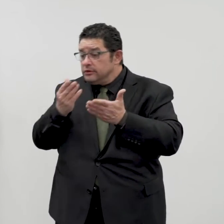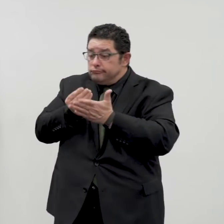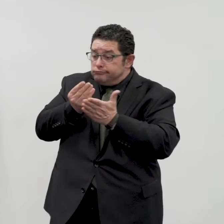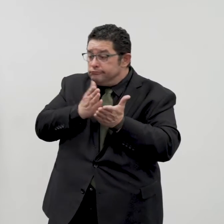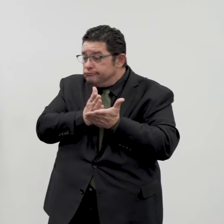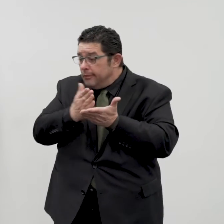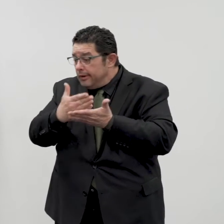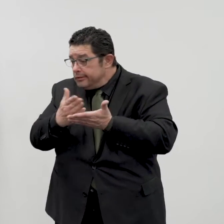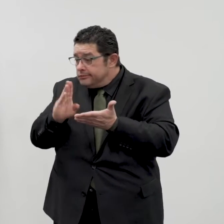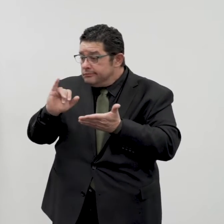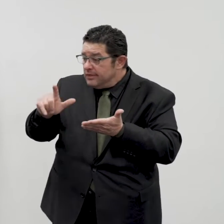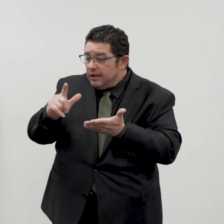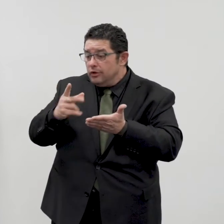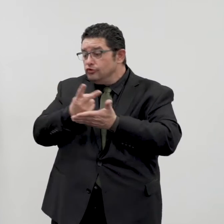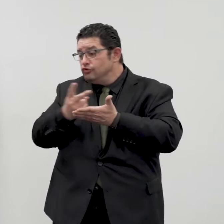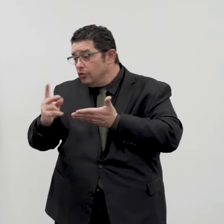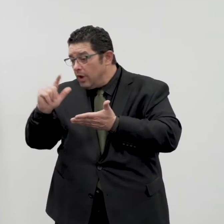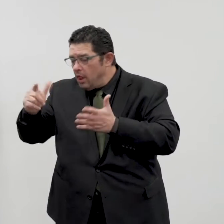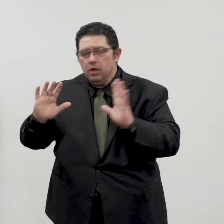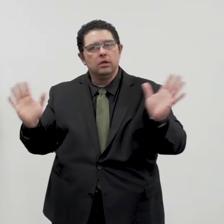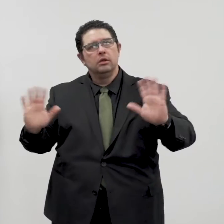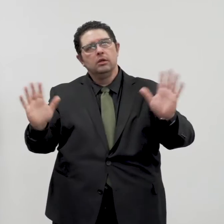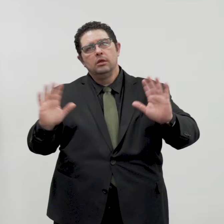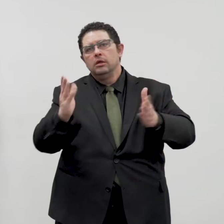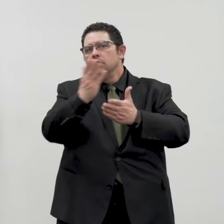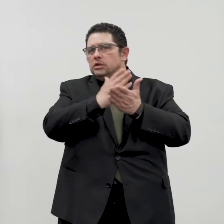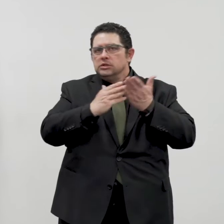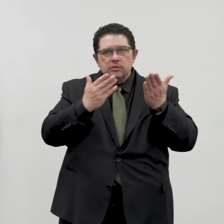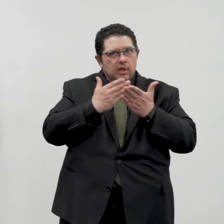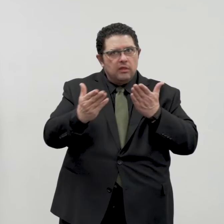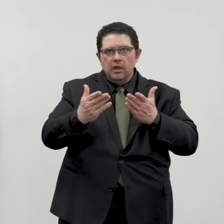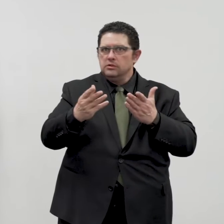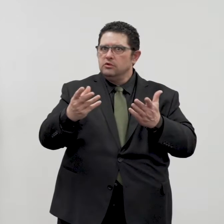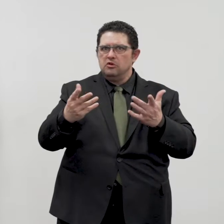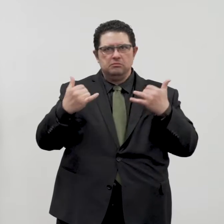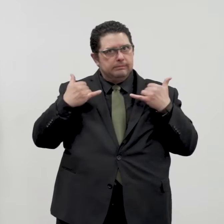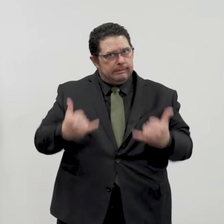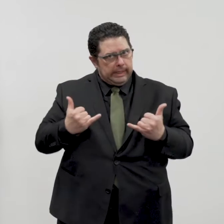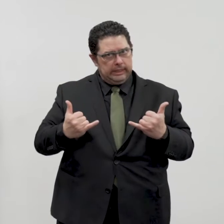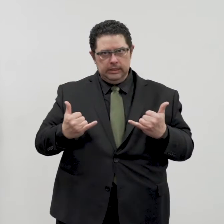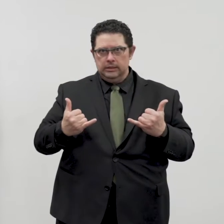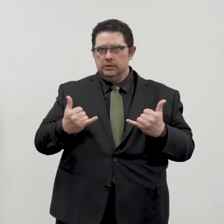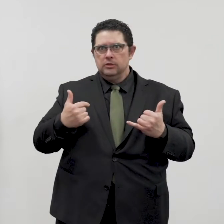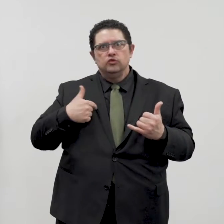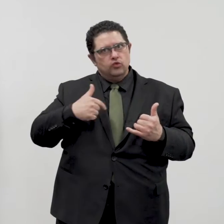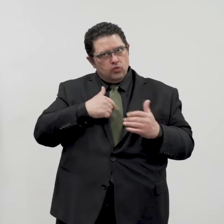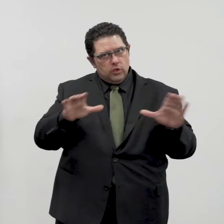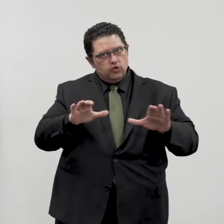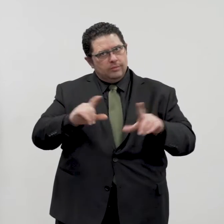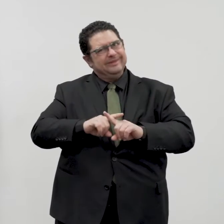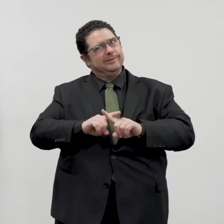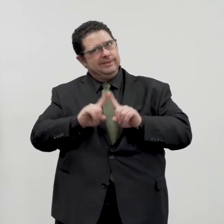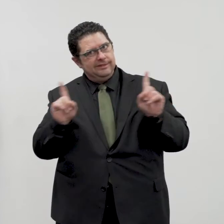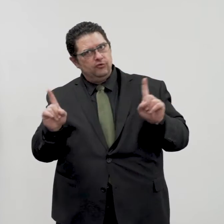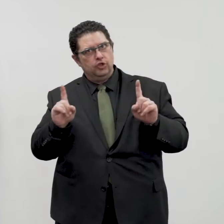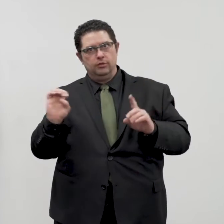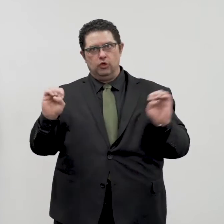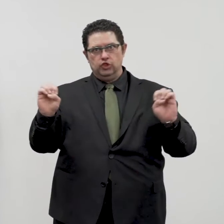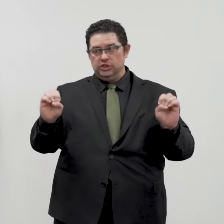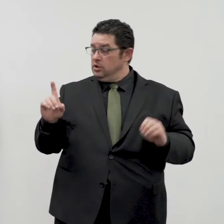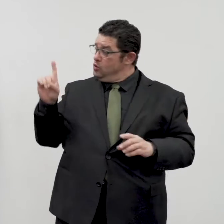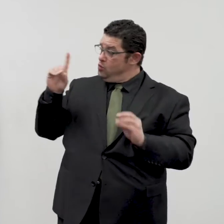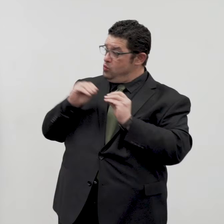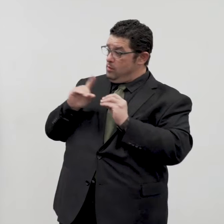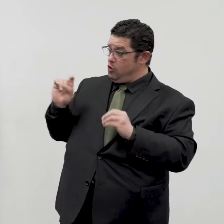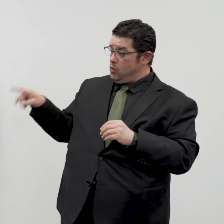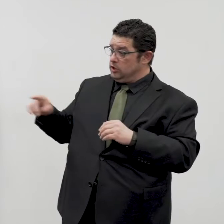we can have the funds to do it. Some of these things are extraordinarily immediate, and that's why we do things differently in an emergency. One more.